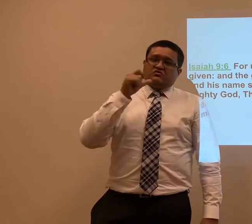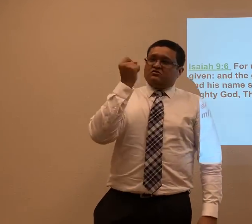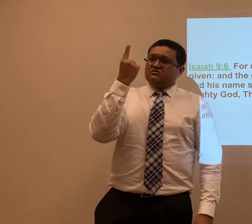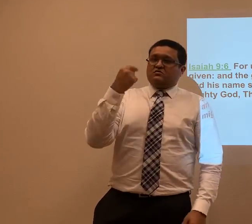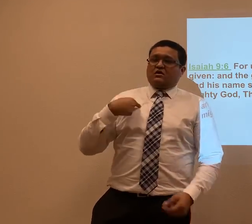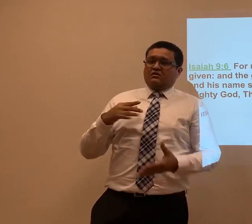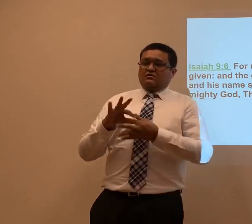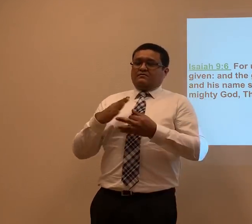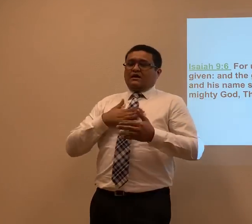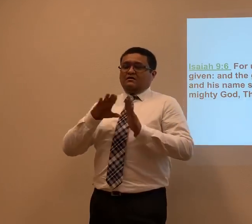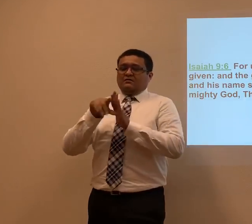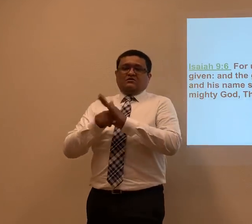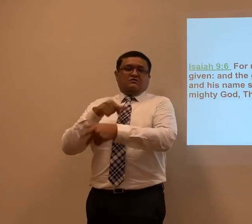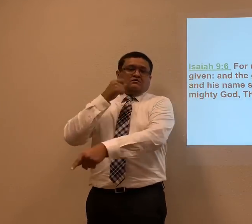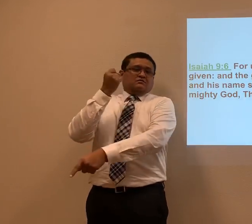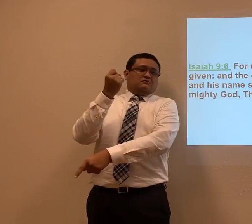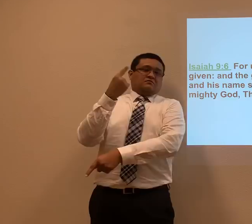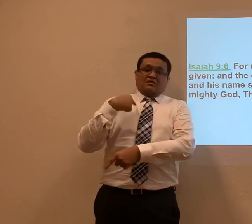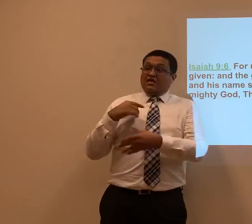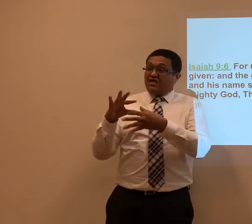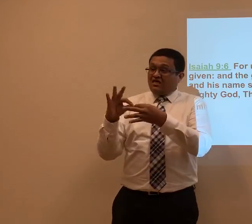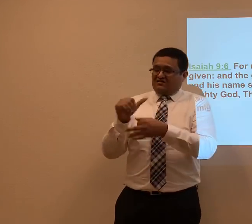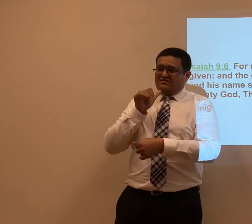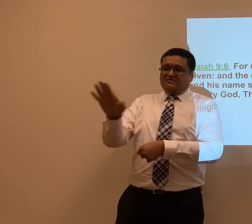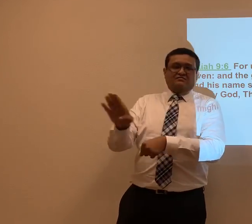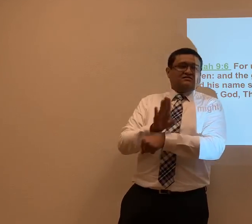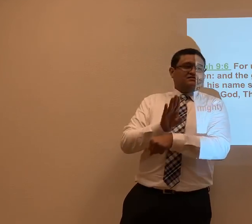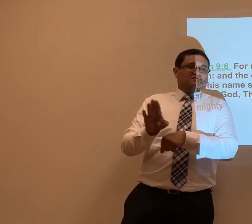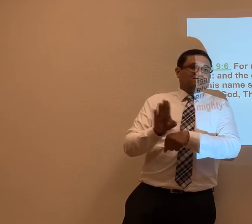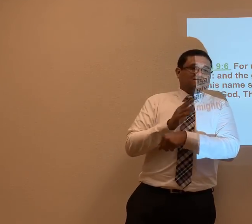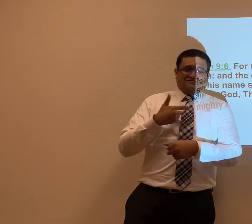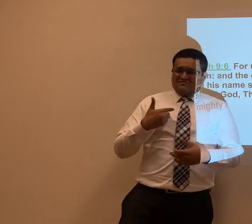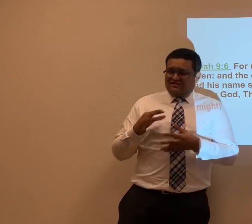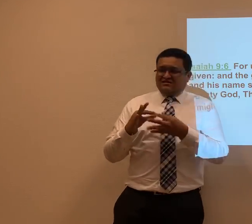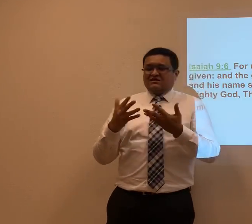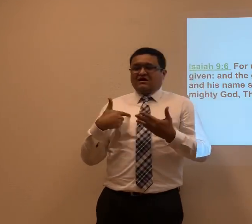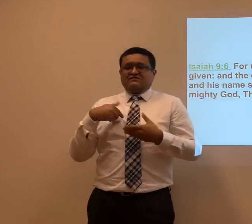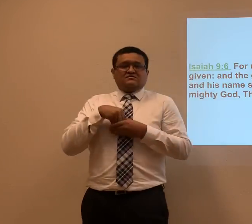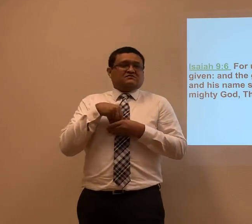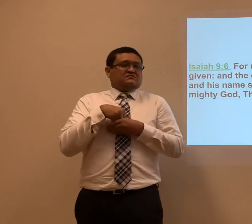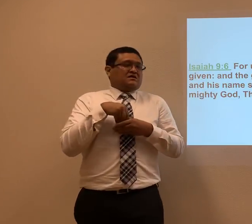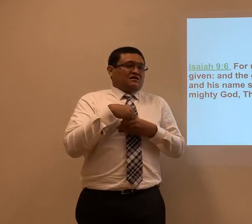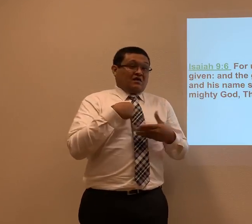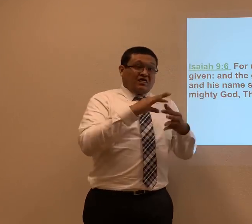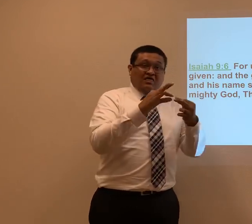because it. My background, my life story, it was,